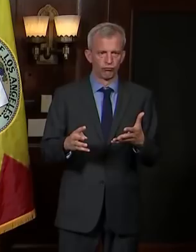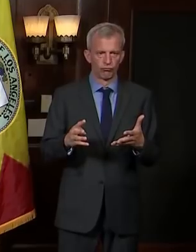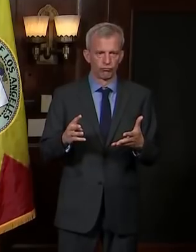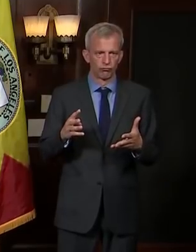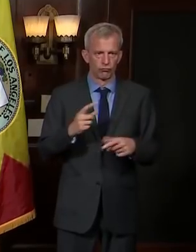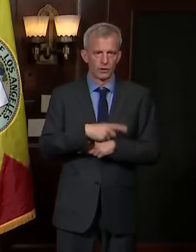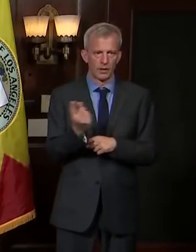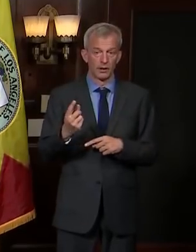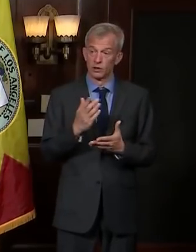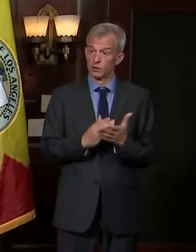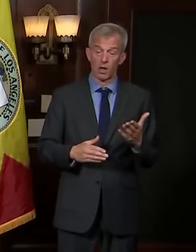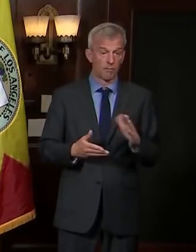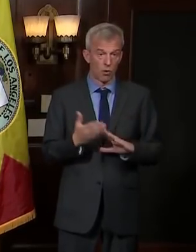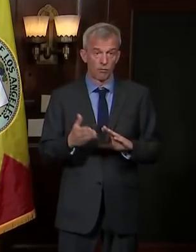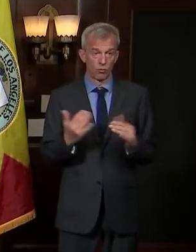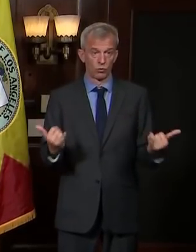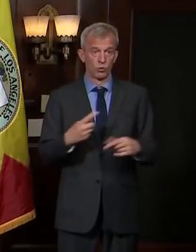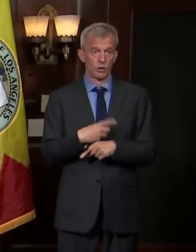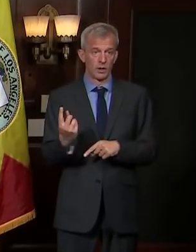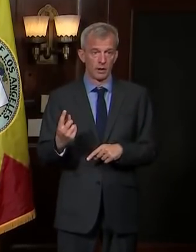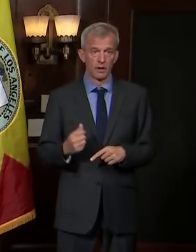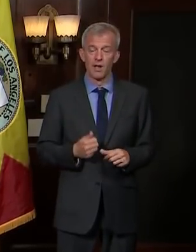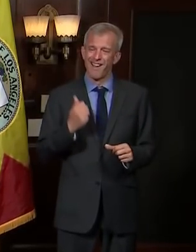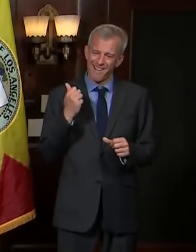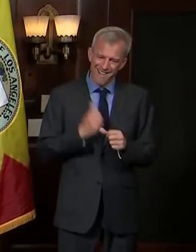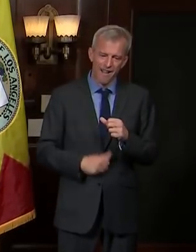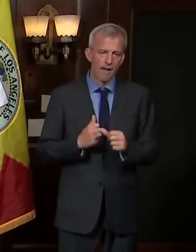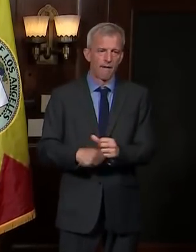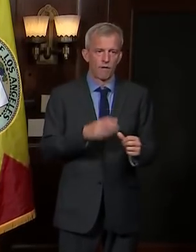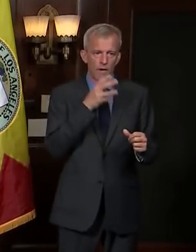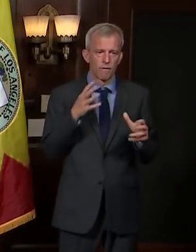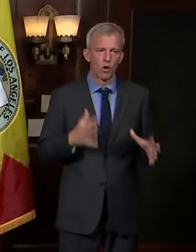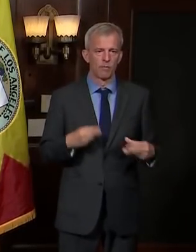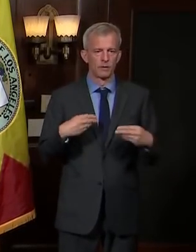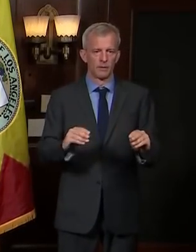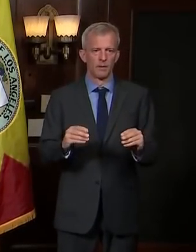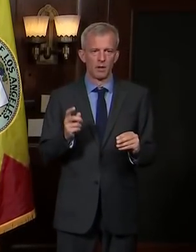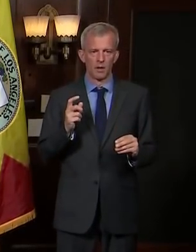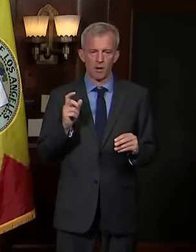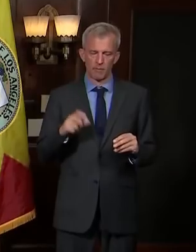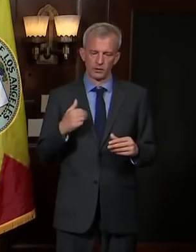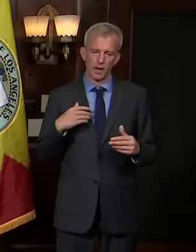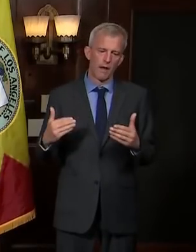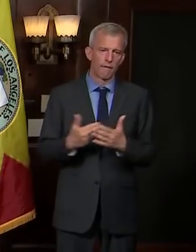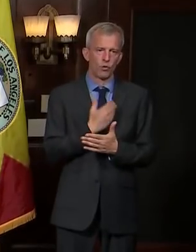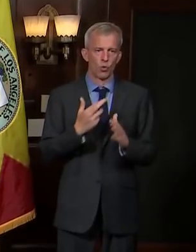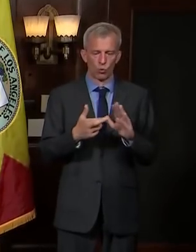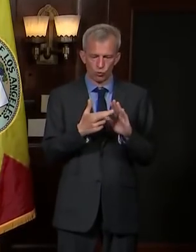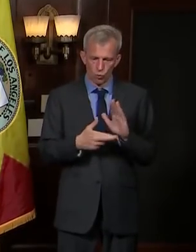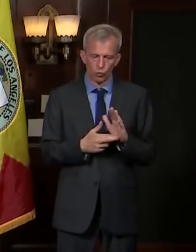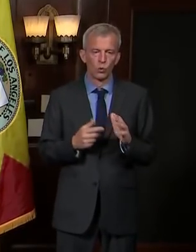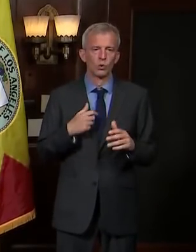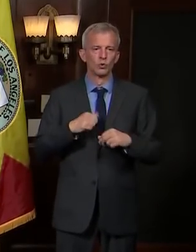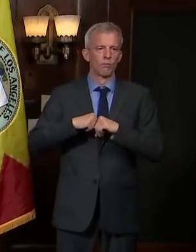today. Every market's plan must enact new measures to protect vendors and customers from exposure to the virus. That includes